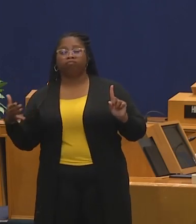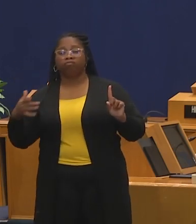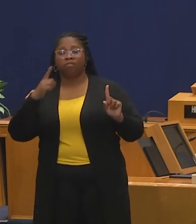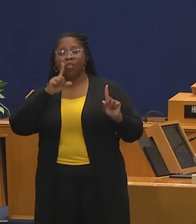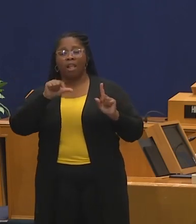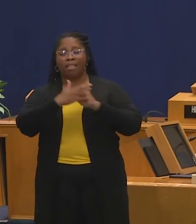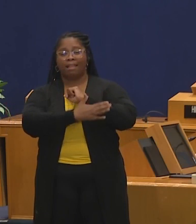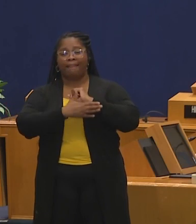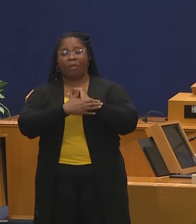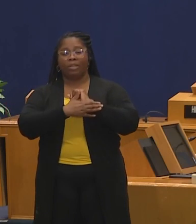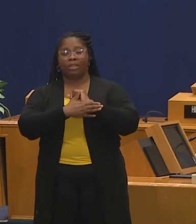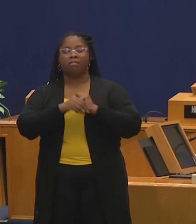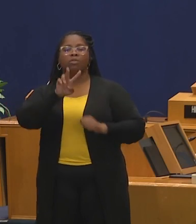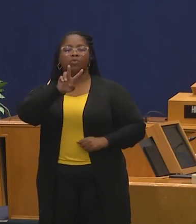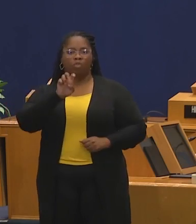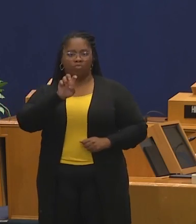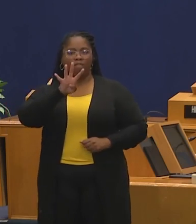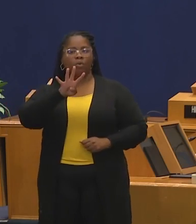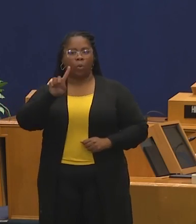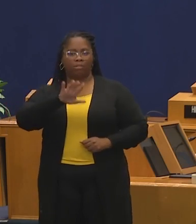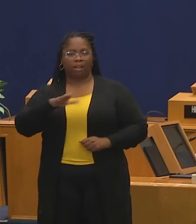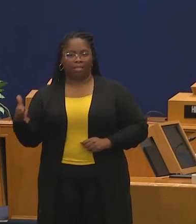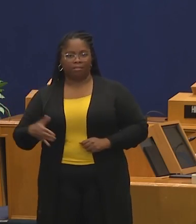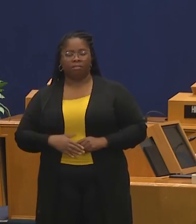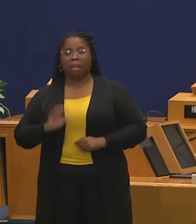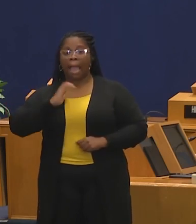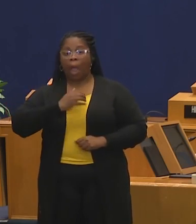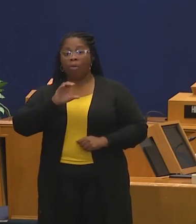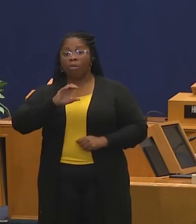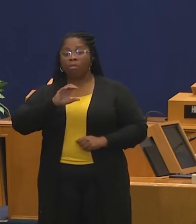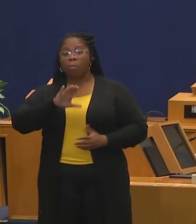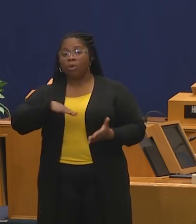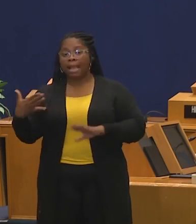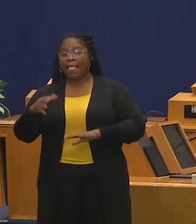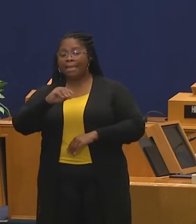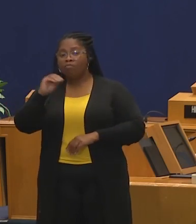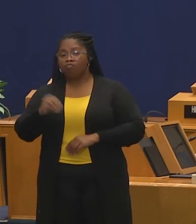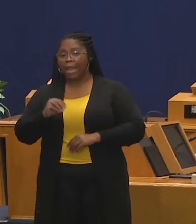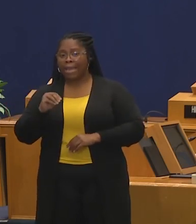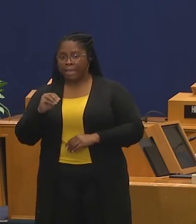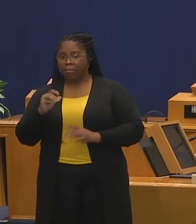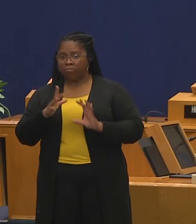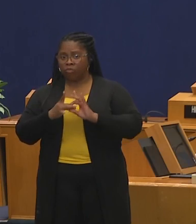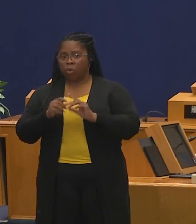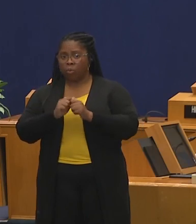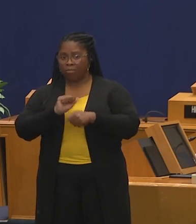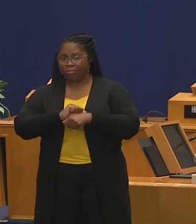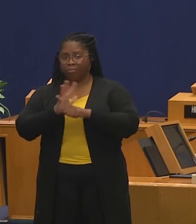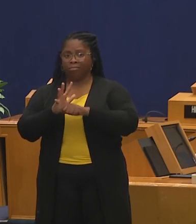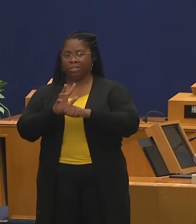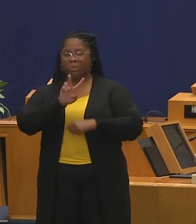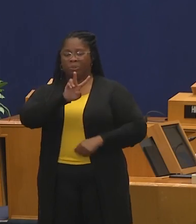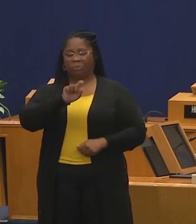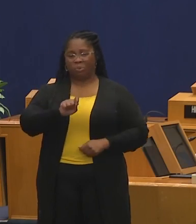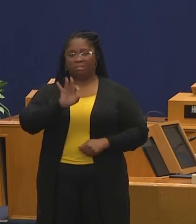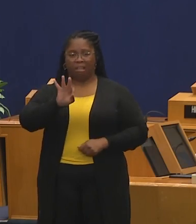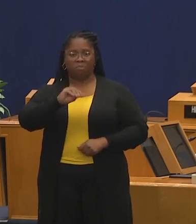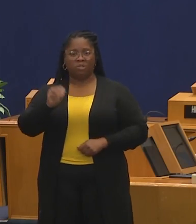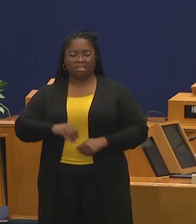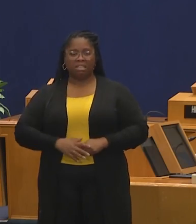to 241. And our mortality rate associated with COVID-19 is 2.9%. The